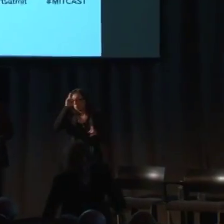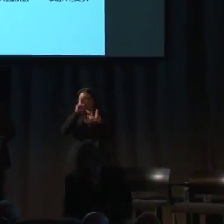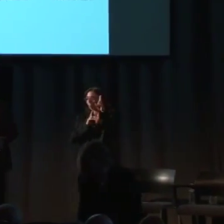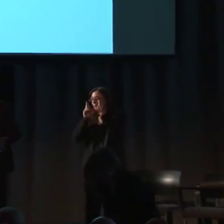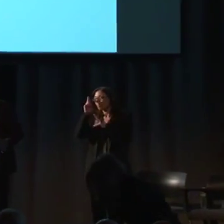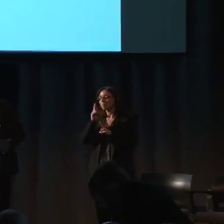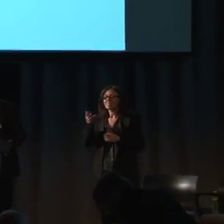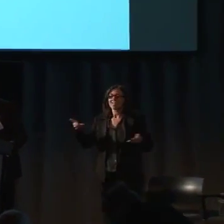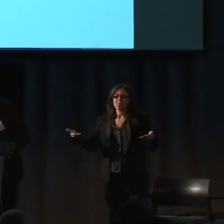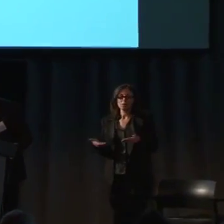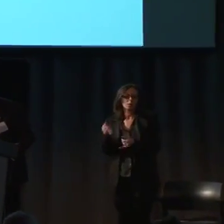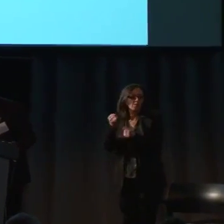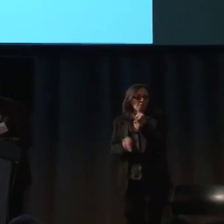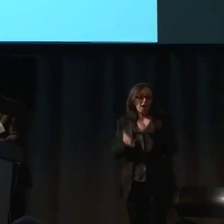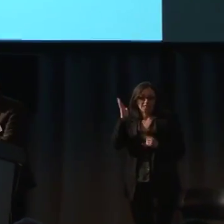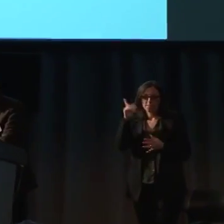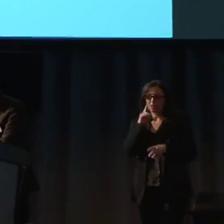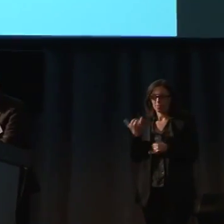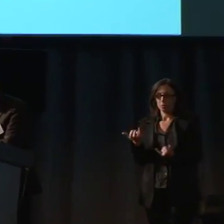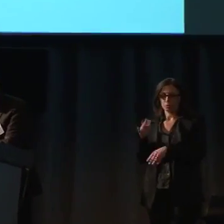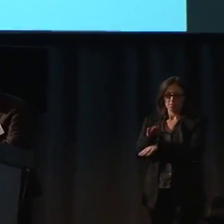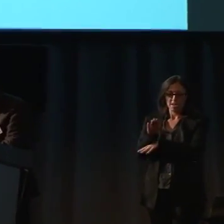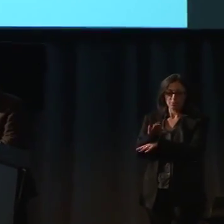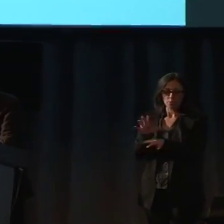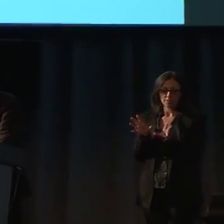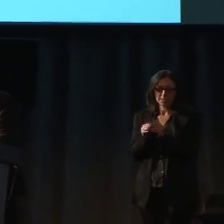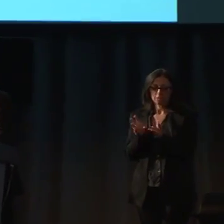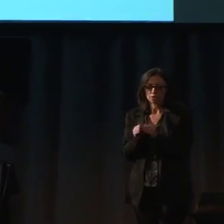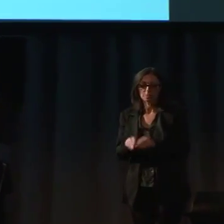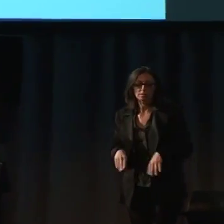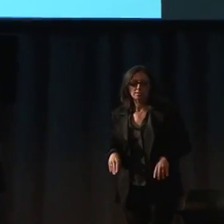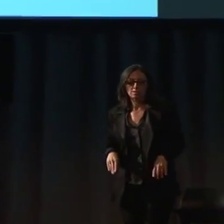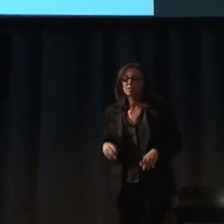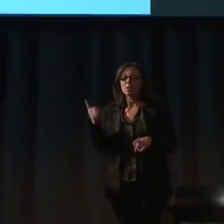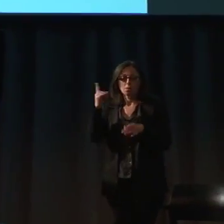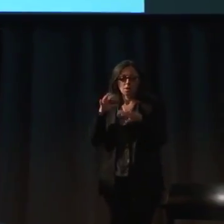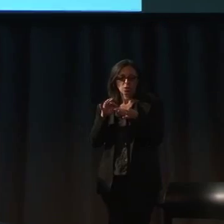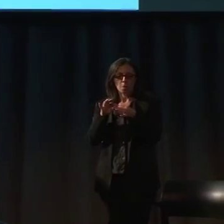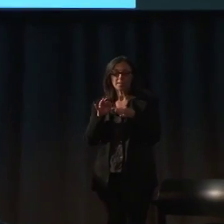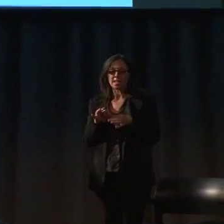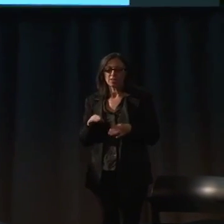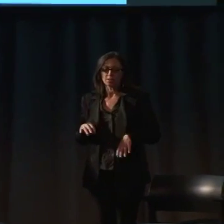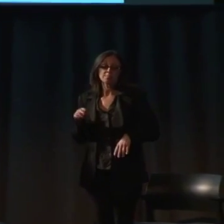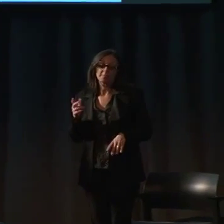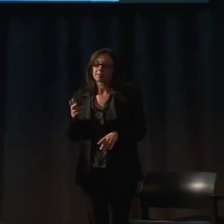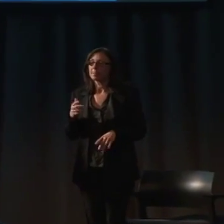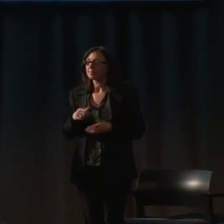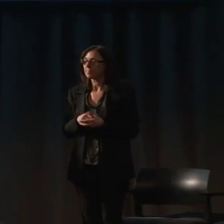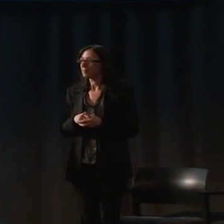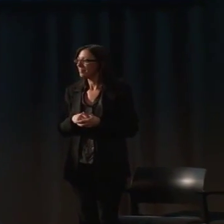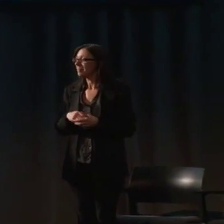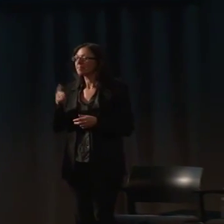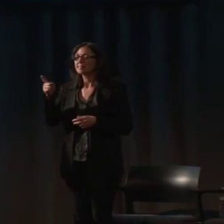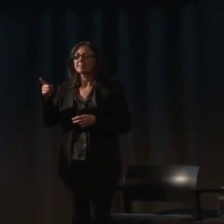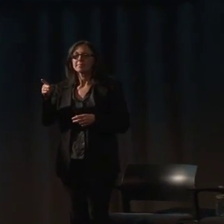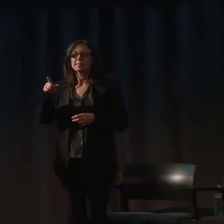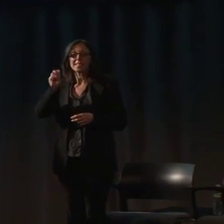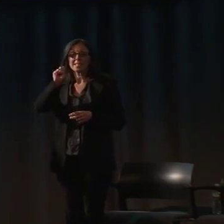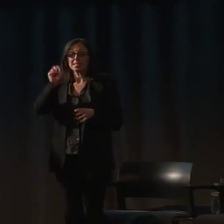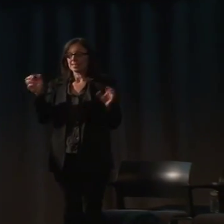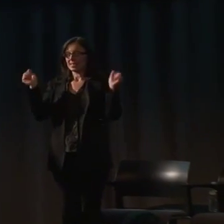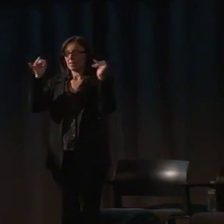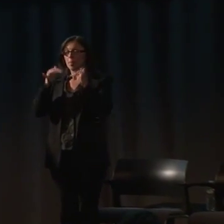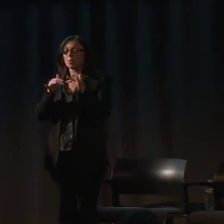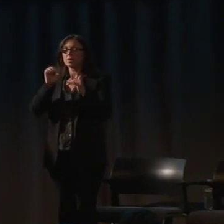our final speaker for this afternoon's session, our commentator, Professor Tomaso Poggio. Professor Poggio is the Eugene McDermott Professor